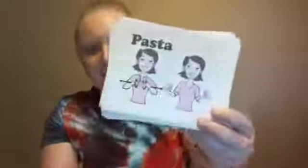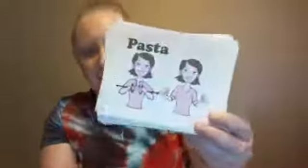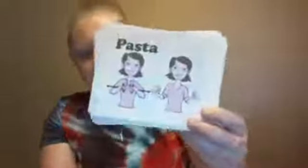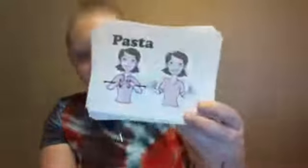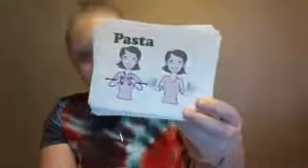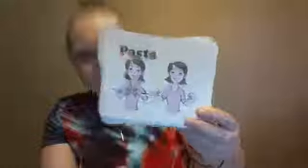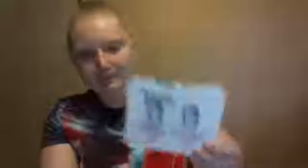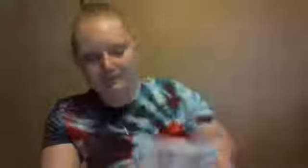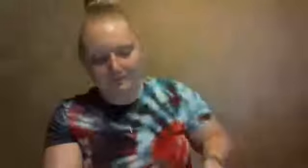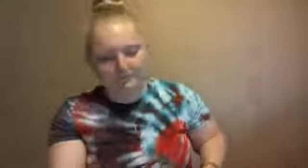Pasta.